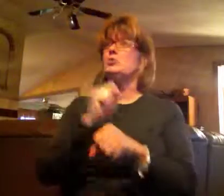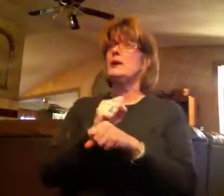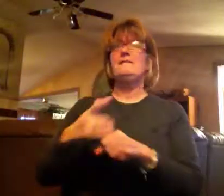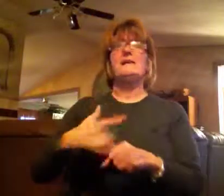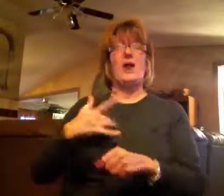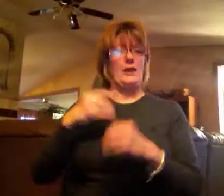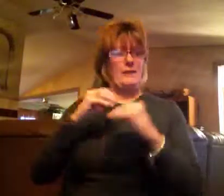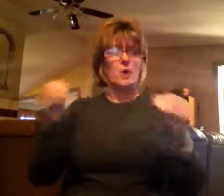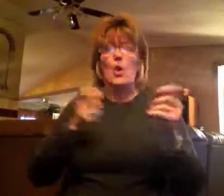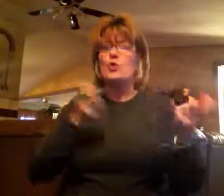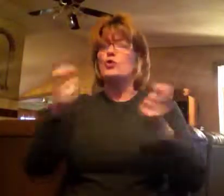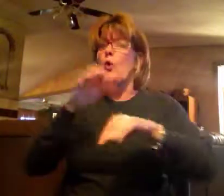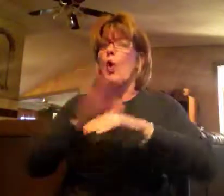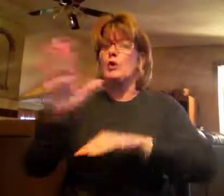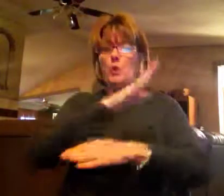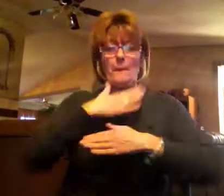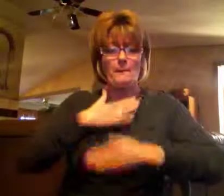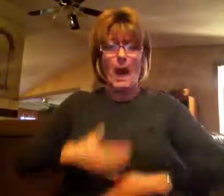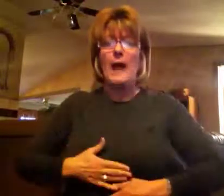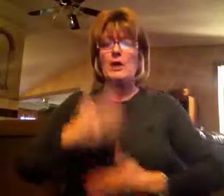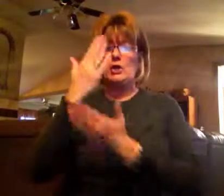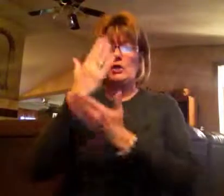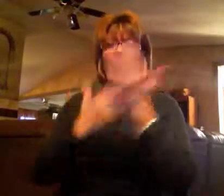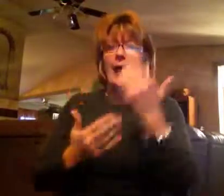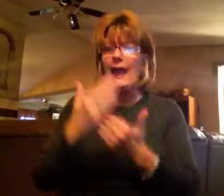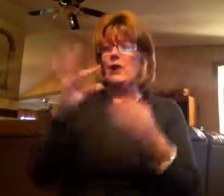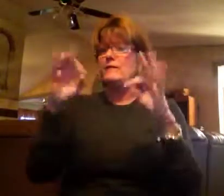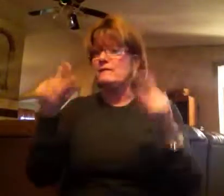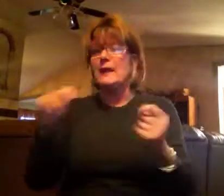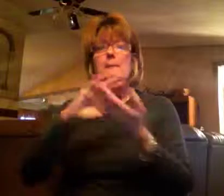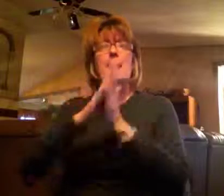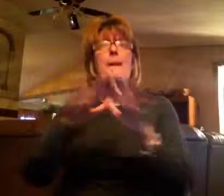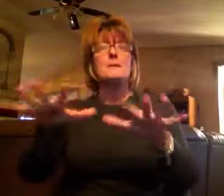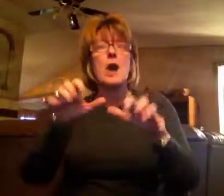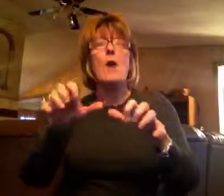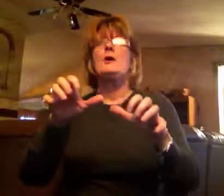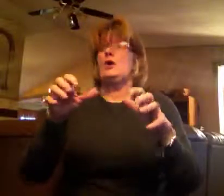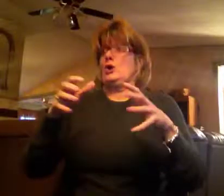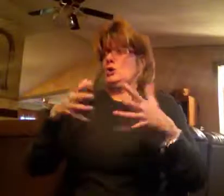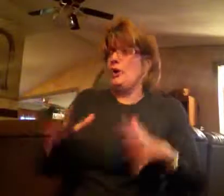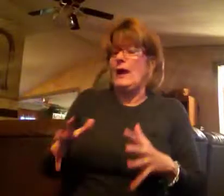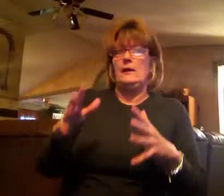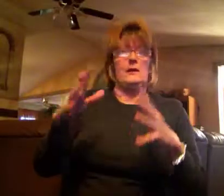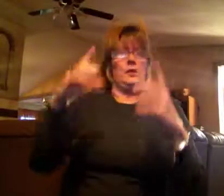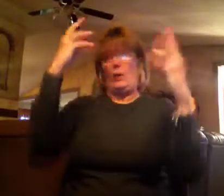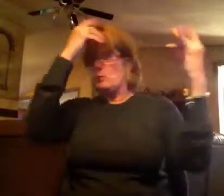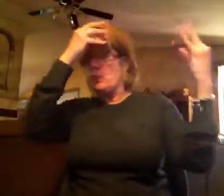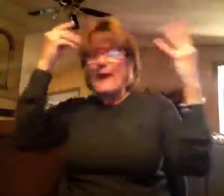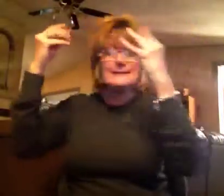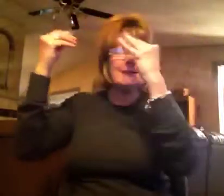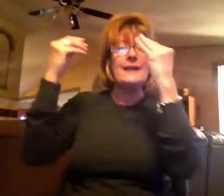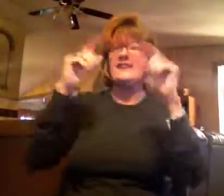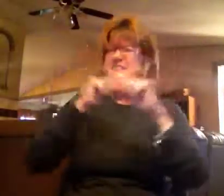over your body. Your extremities go numb, your adrenaline is racing, your head is spinning, and really there's a whole host of symptoms that you begin